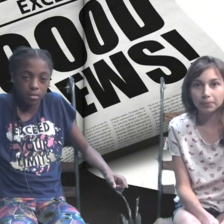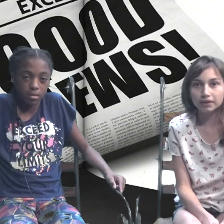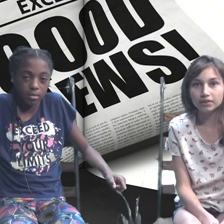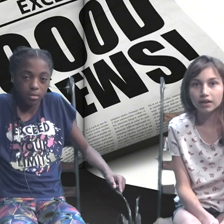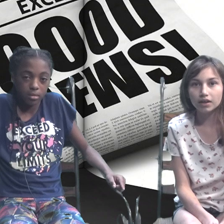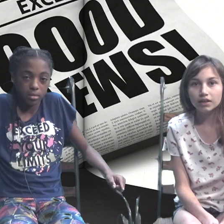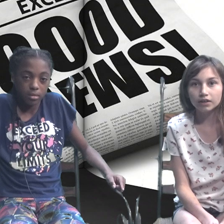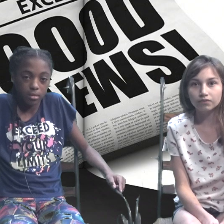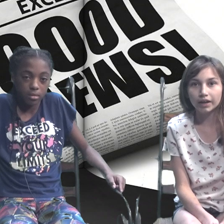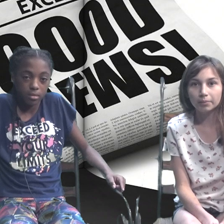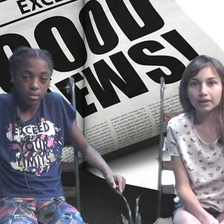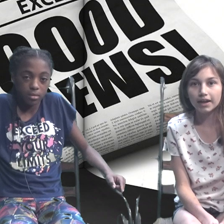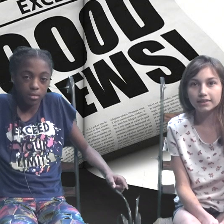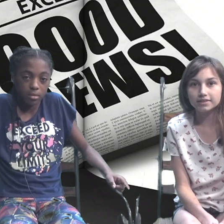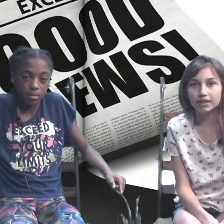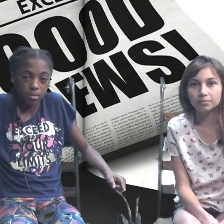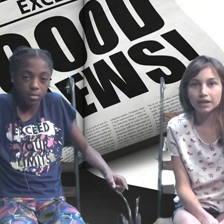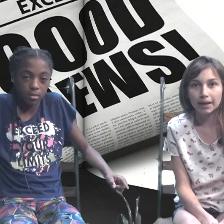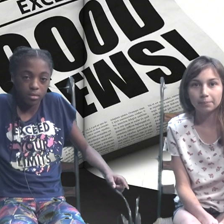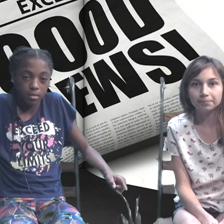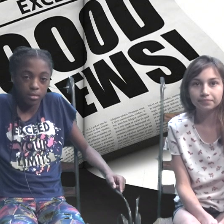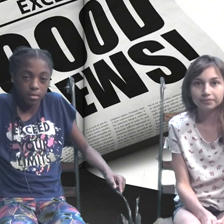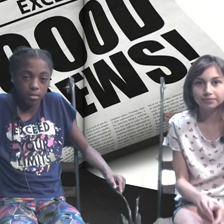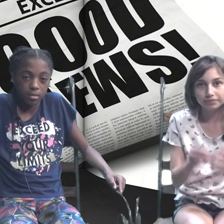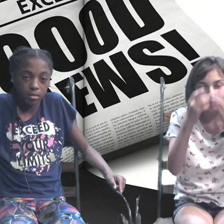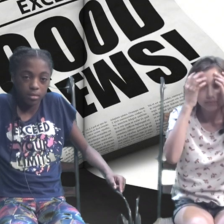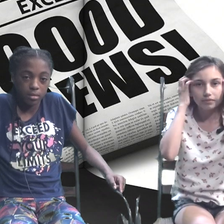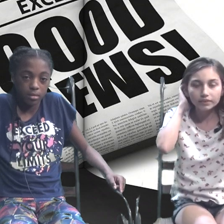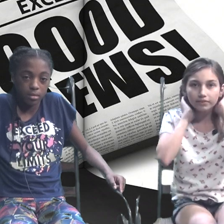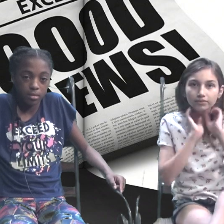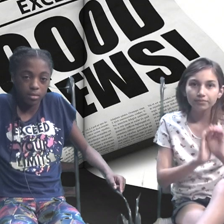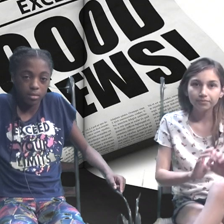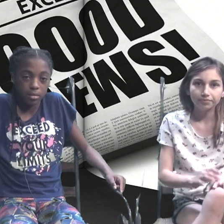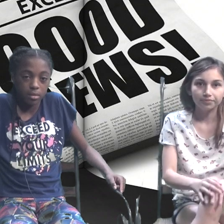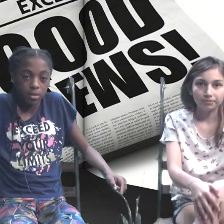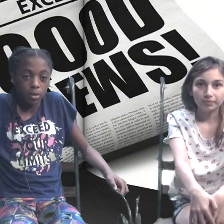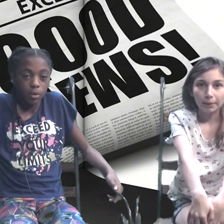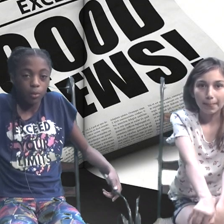helping the environment at the same time.